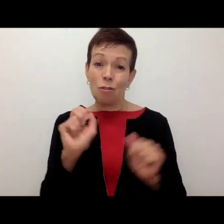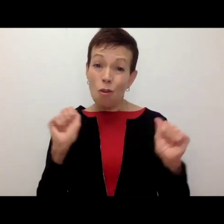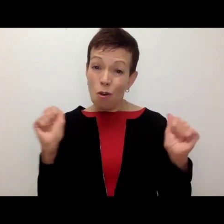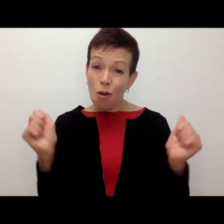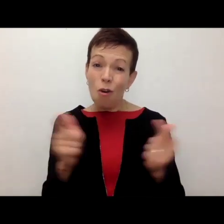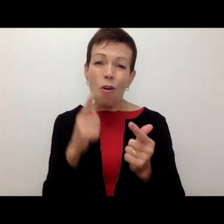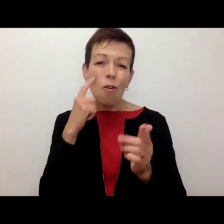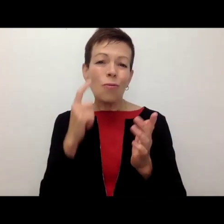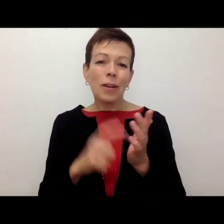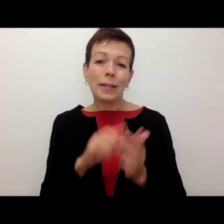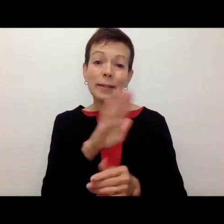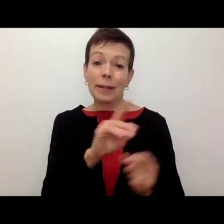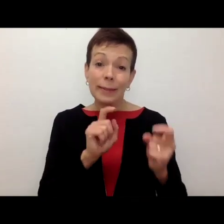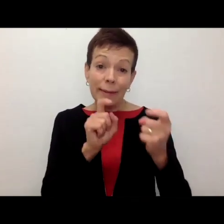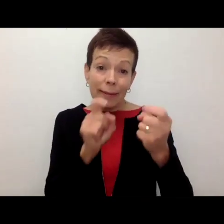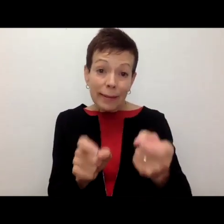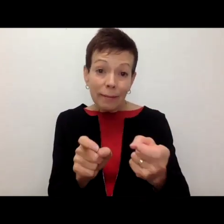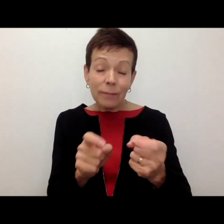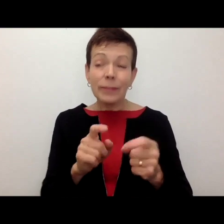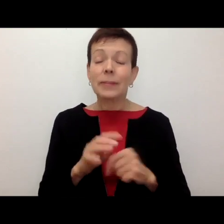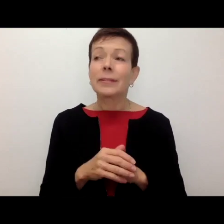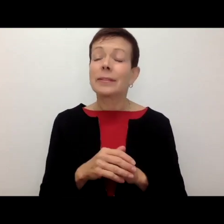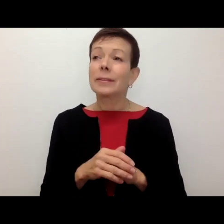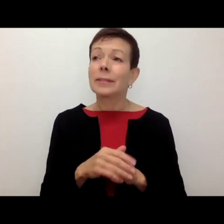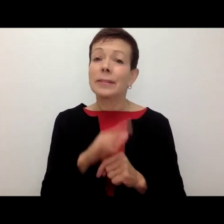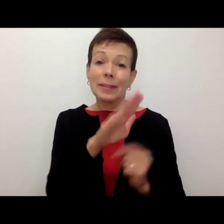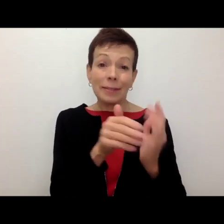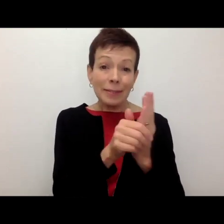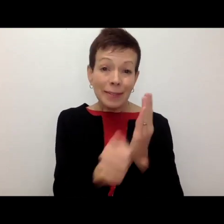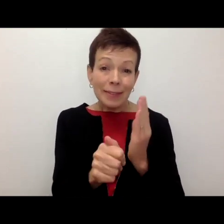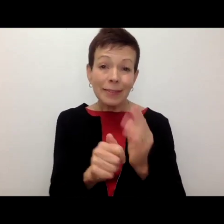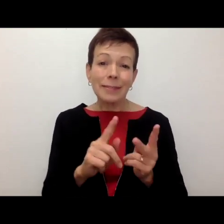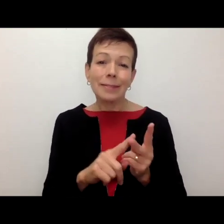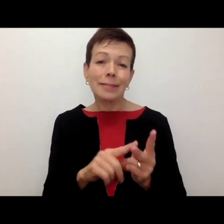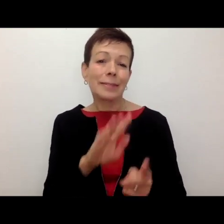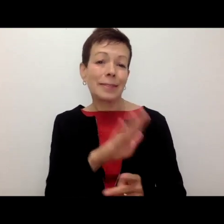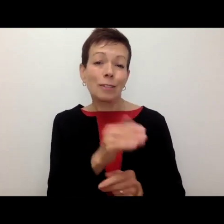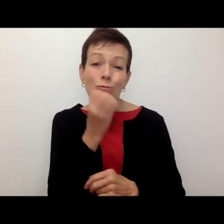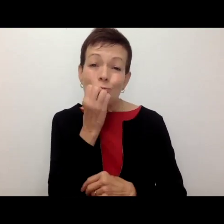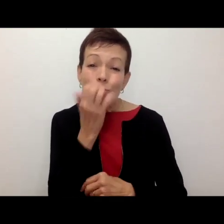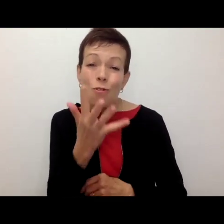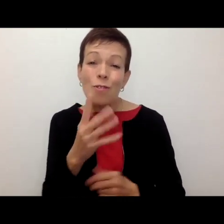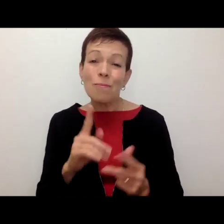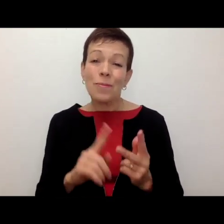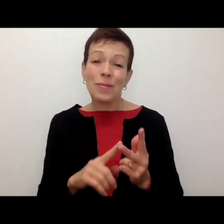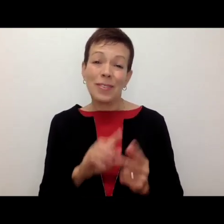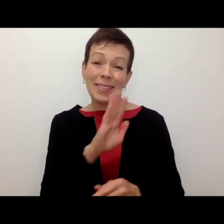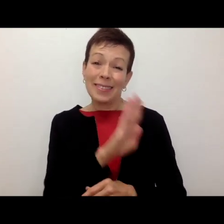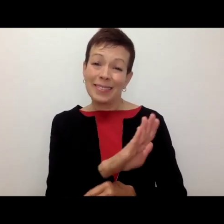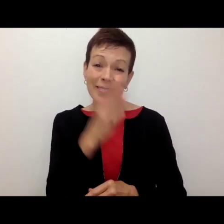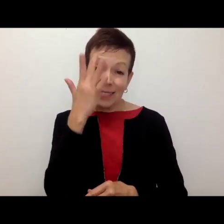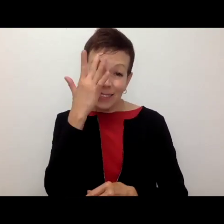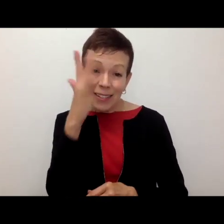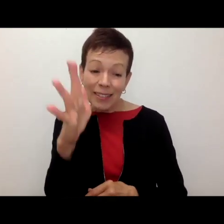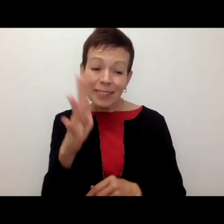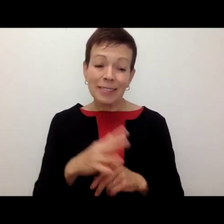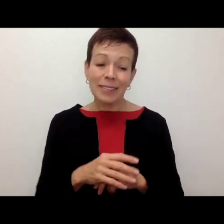recognized Len. They recognized his gifts, his expertise, his warmth, his